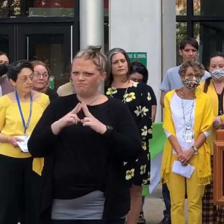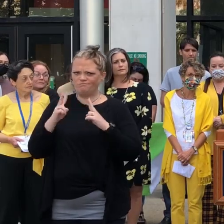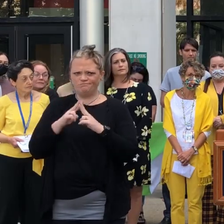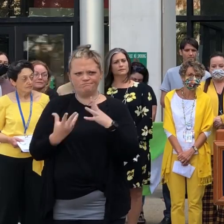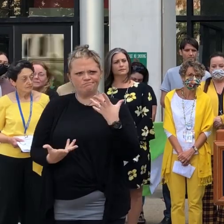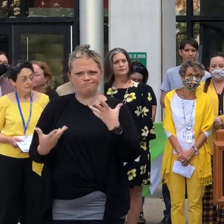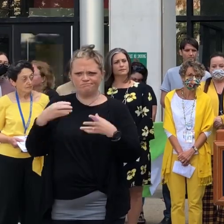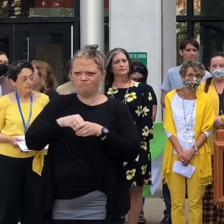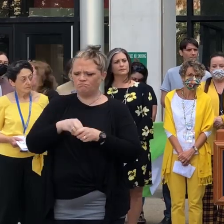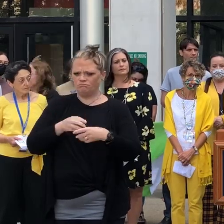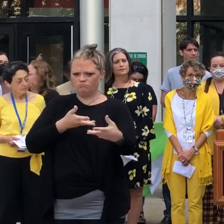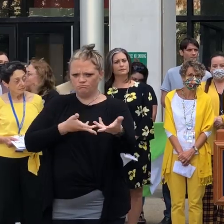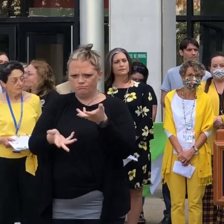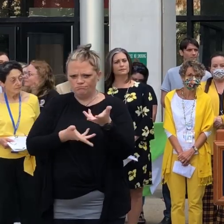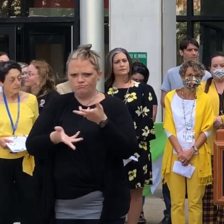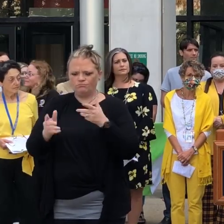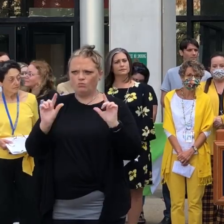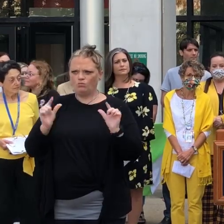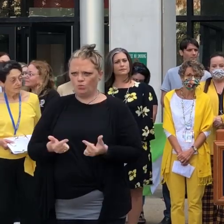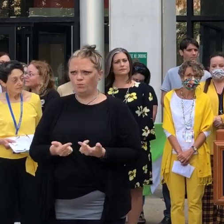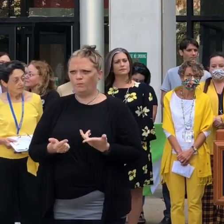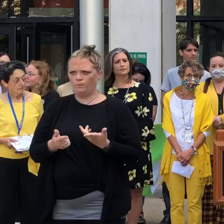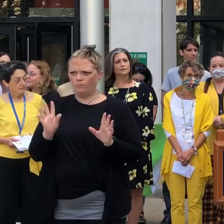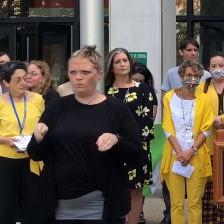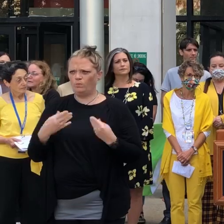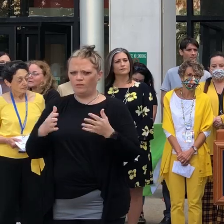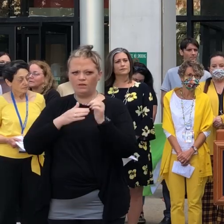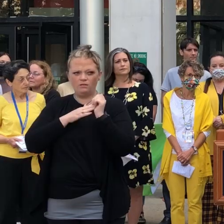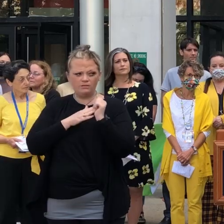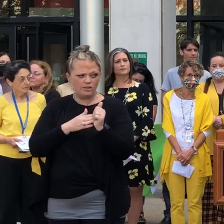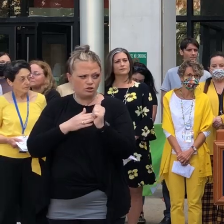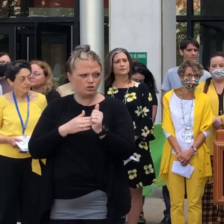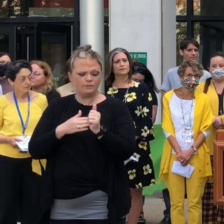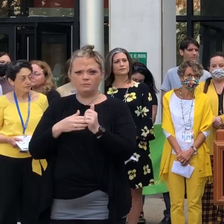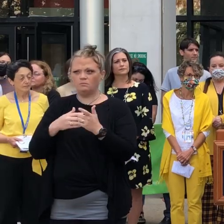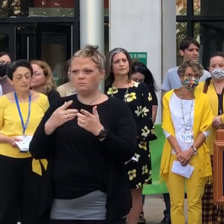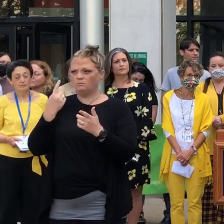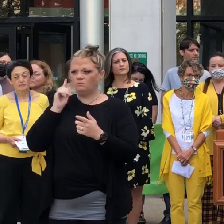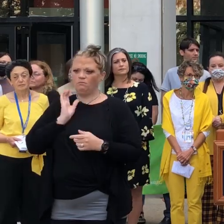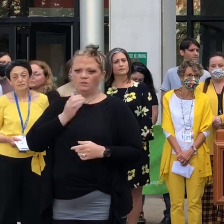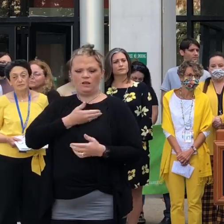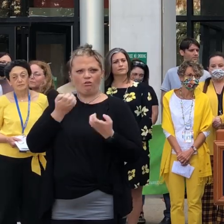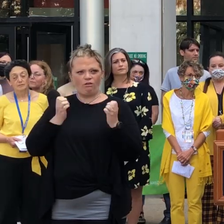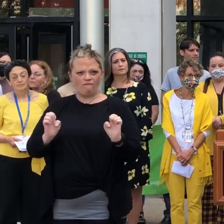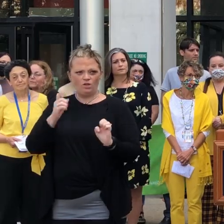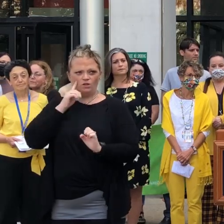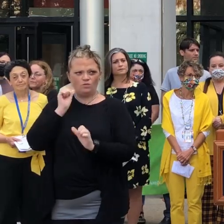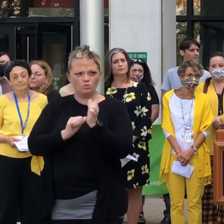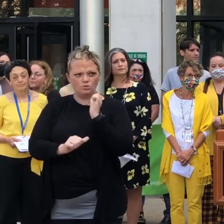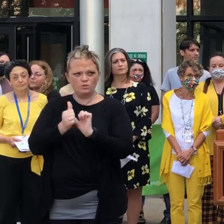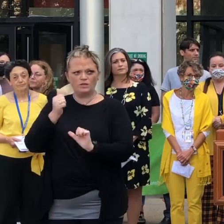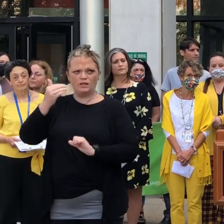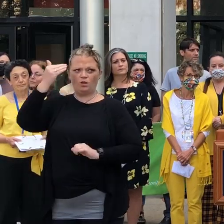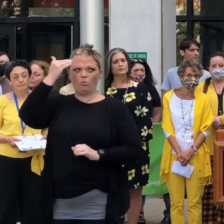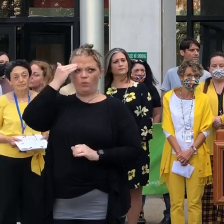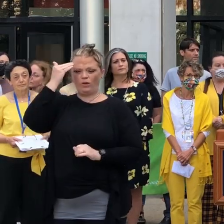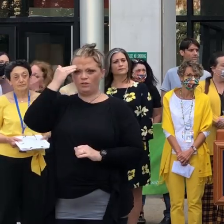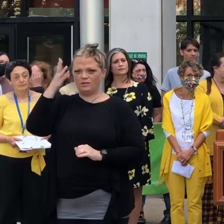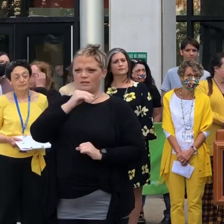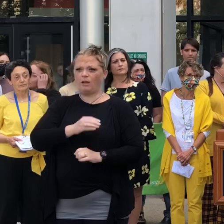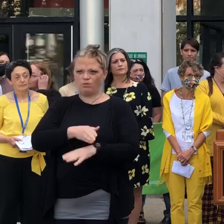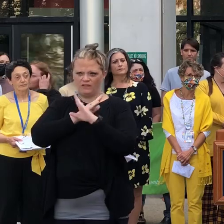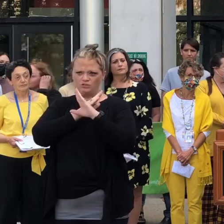involved, interactive group that have provided leadership and guidance for our efforts for suicide awareness